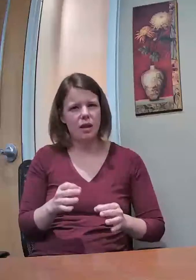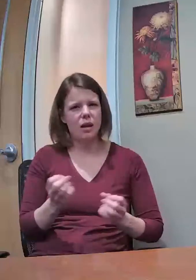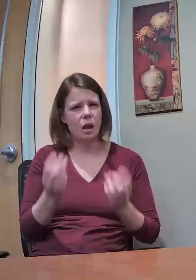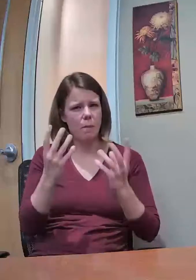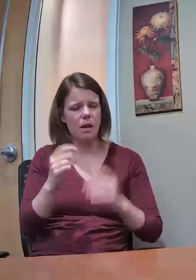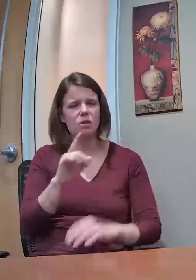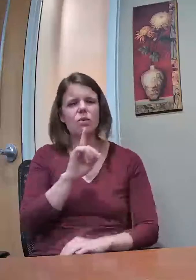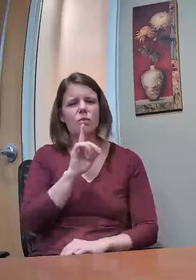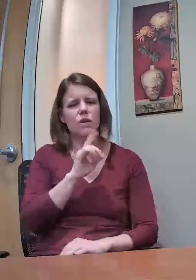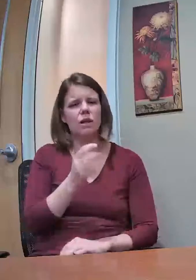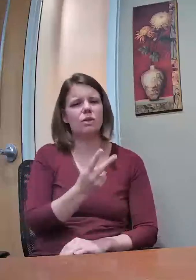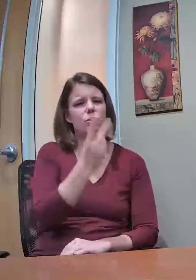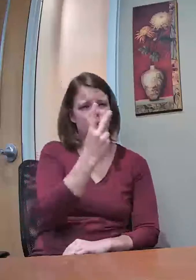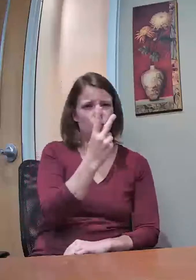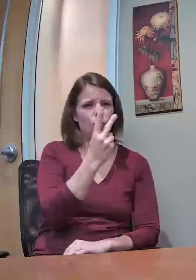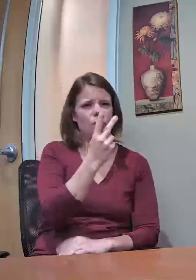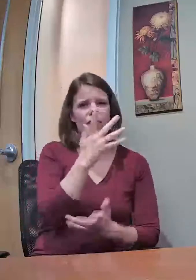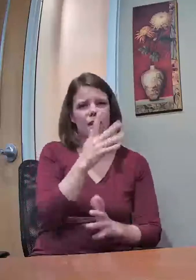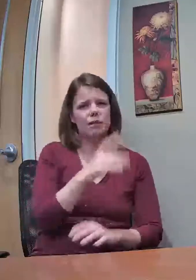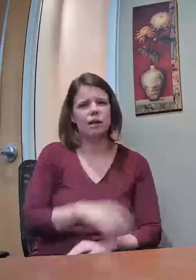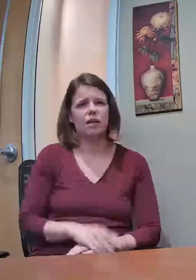the building, but 2 at a time.